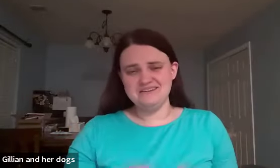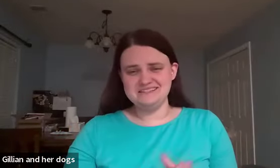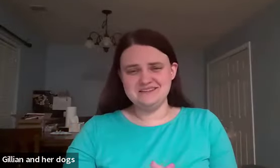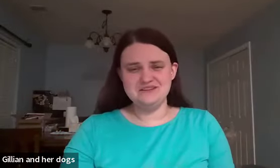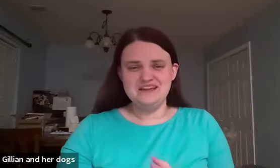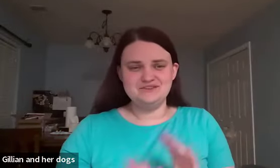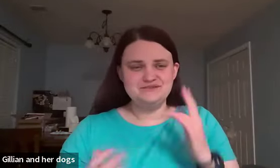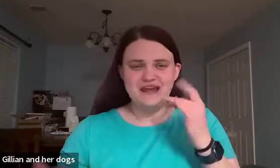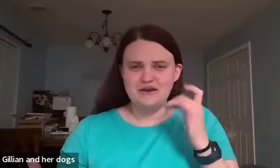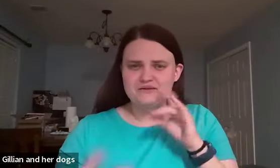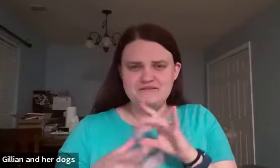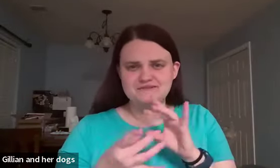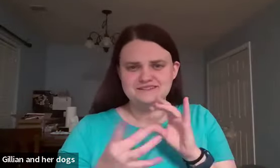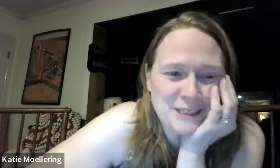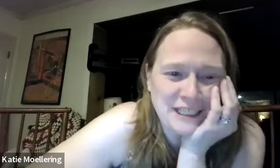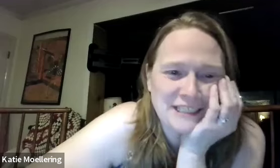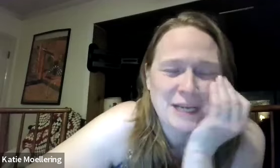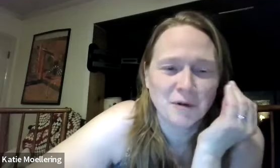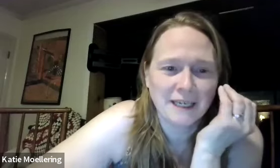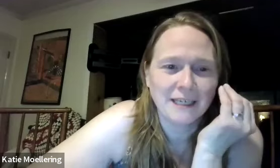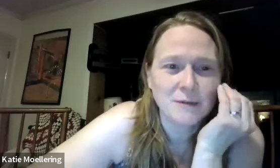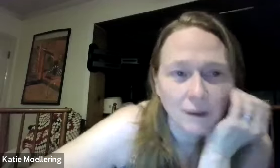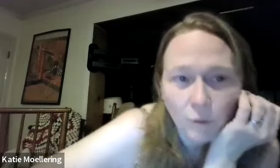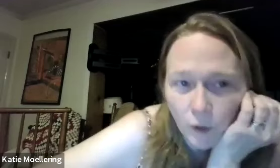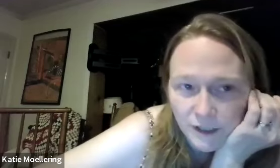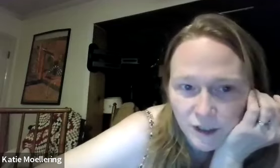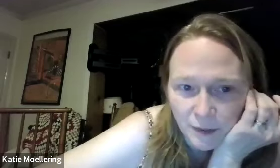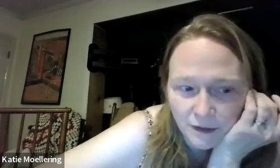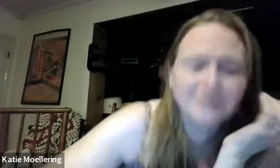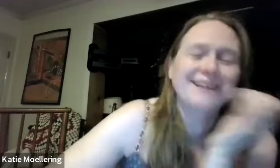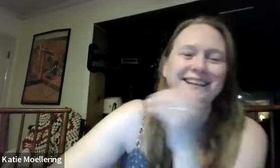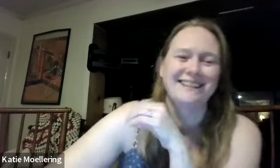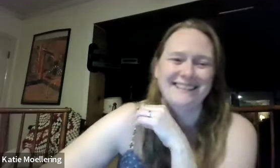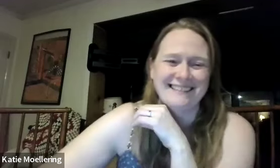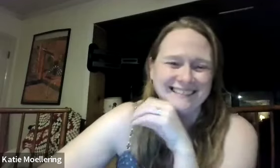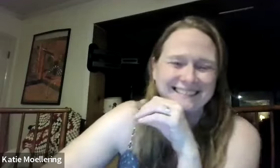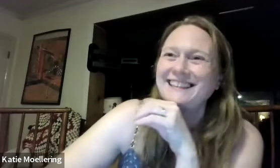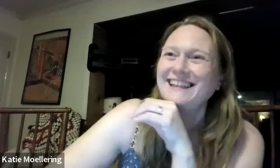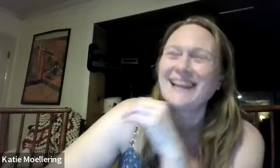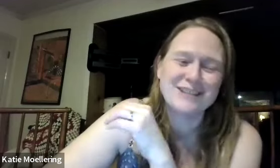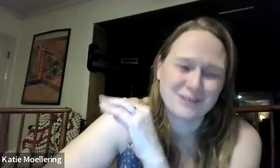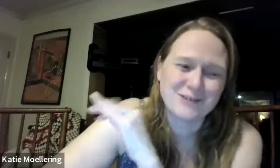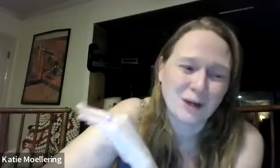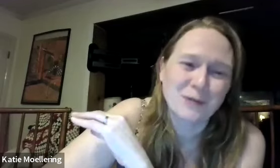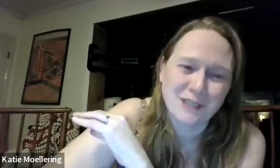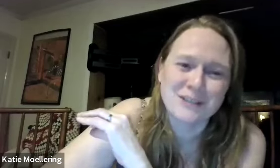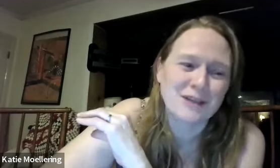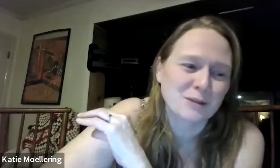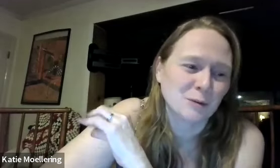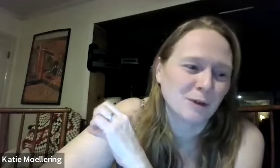I always think those. So it's funny. I don't think. Henry's sitting at the table with me, and he was like, "What was stupid?" Well, I'm gonna look He's weird. totally gonna do that at school tomorrow.